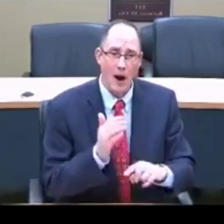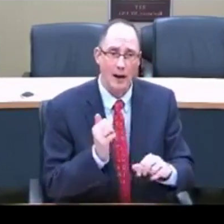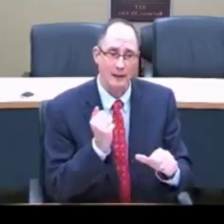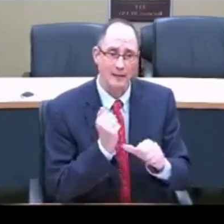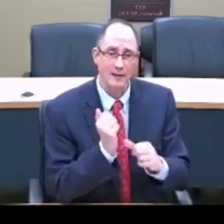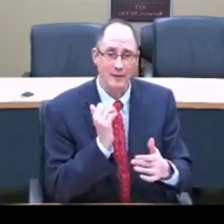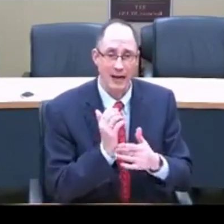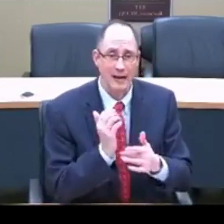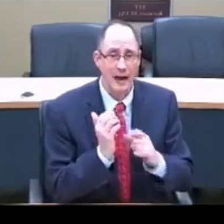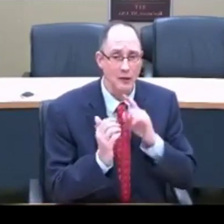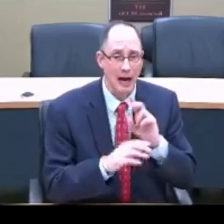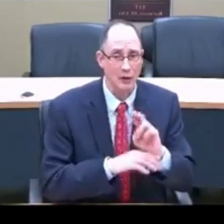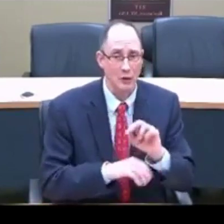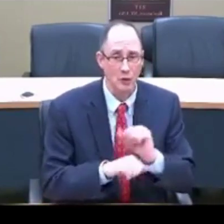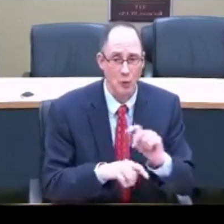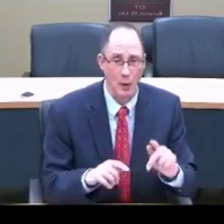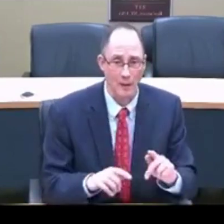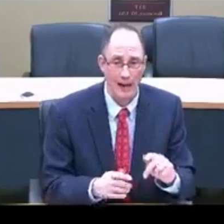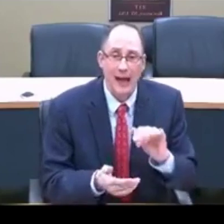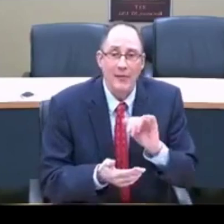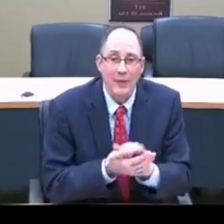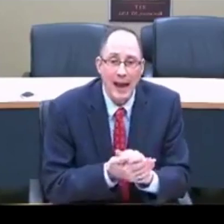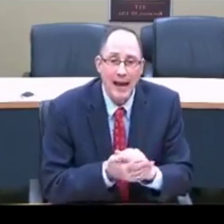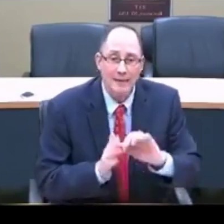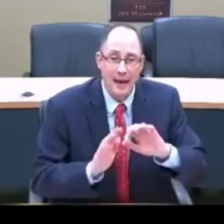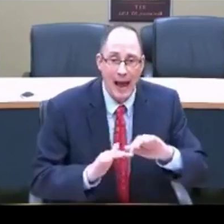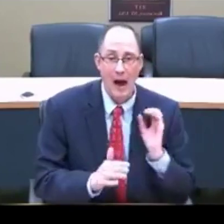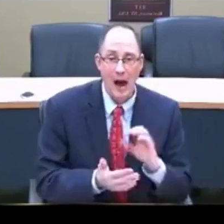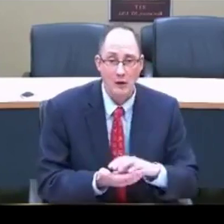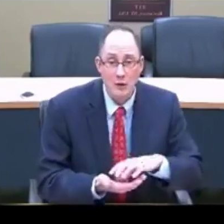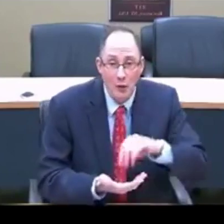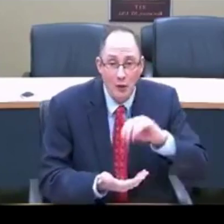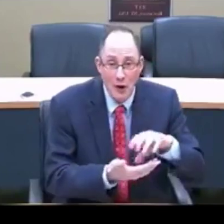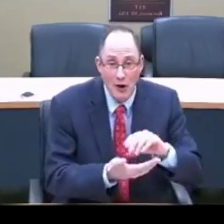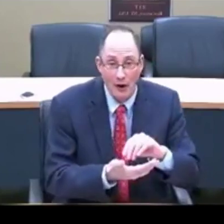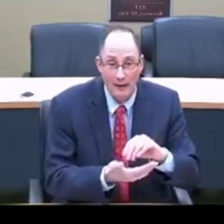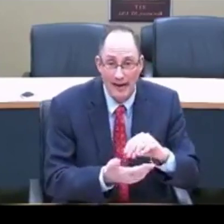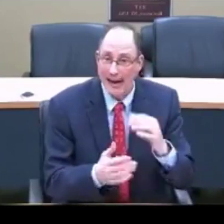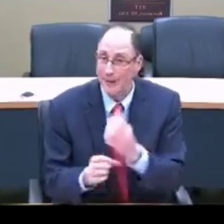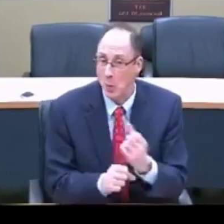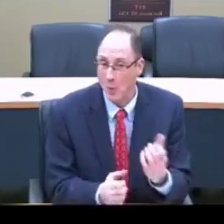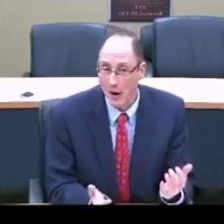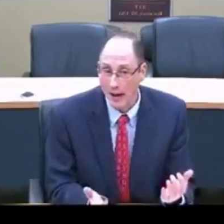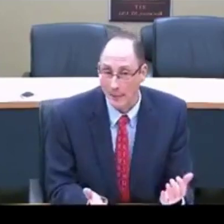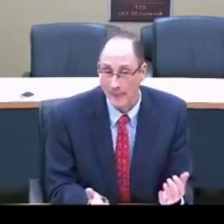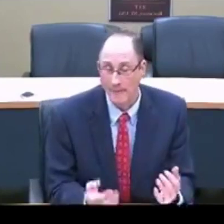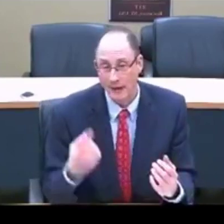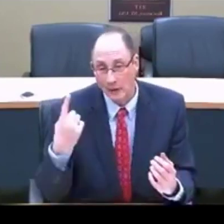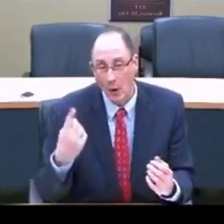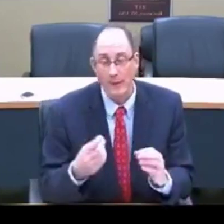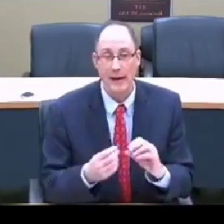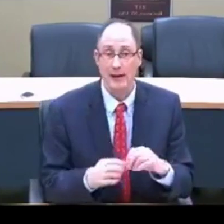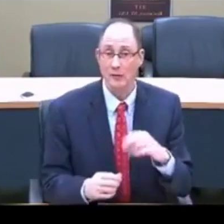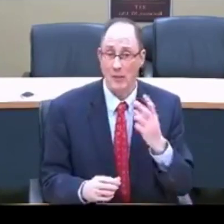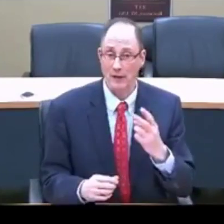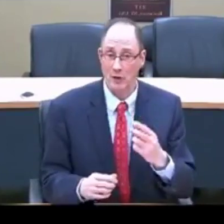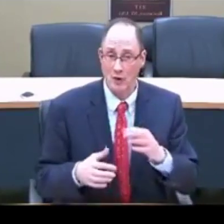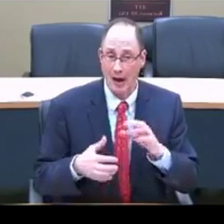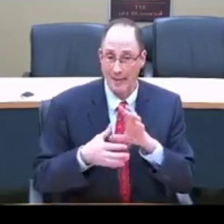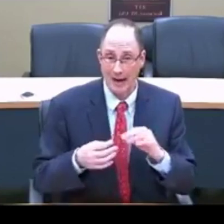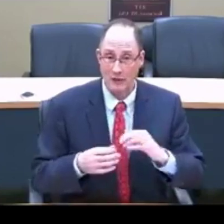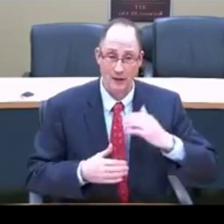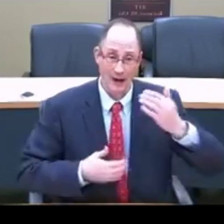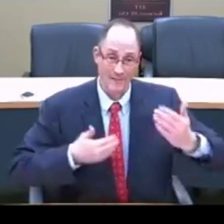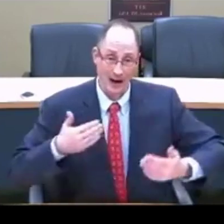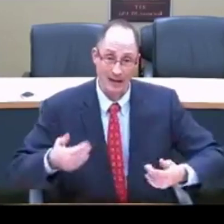What assistive technology are you using workplace? That's how our students learn. It's a win-win. So that's one. Number two, I